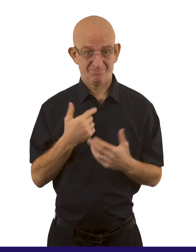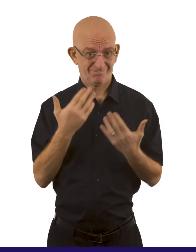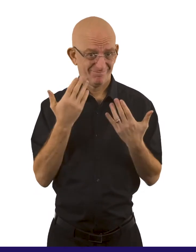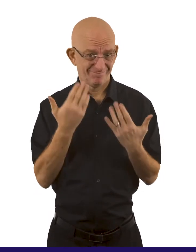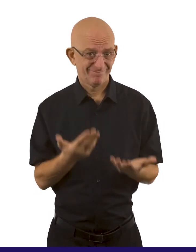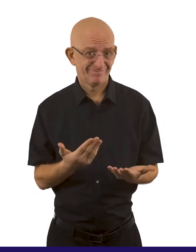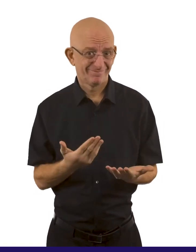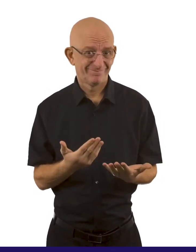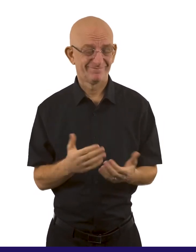Don't know.